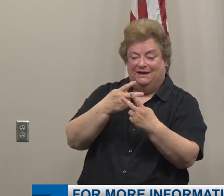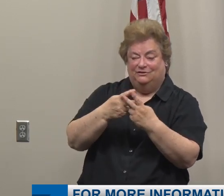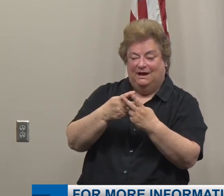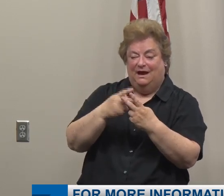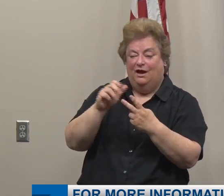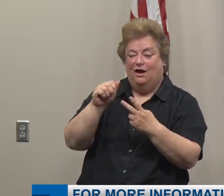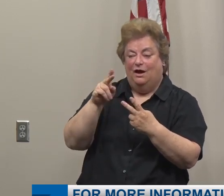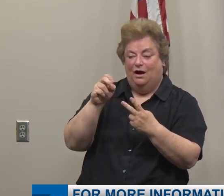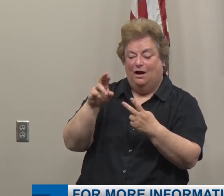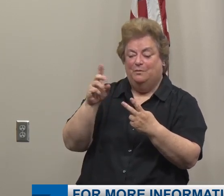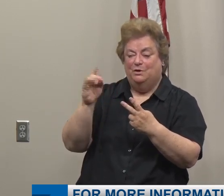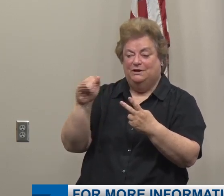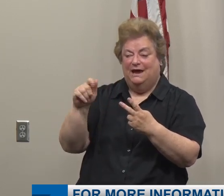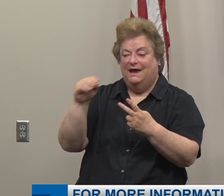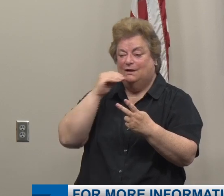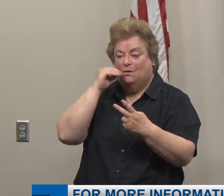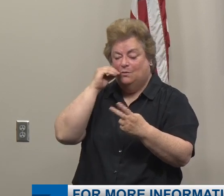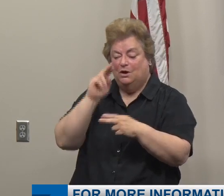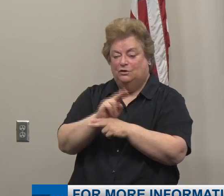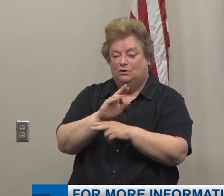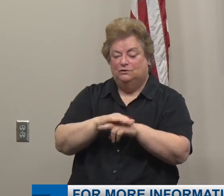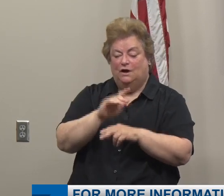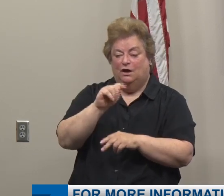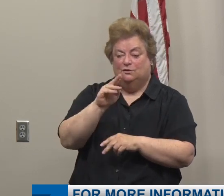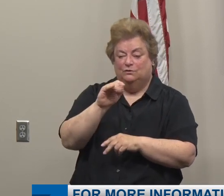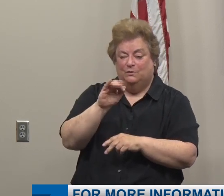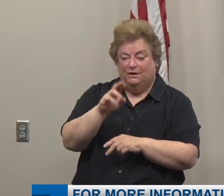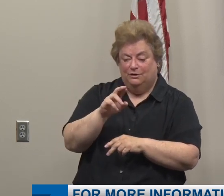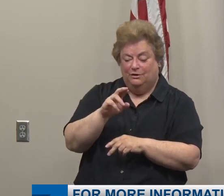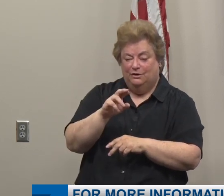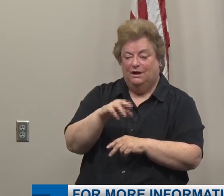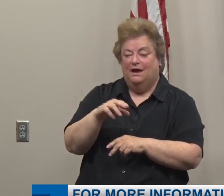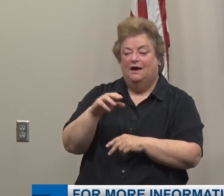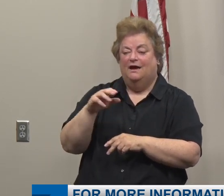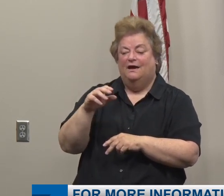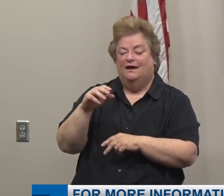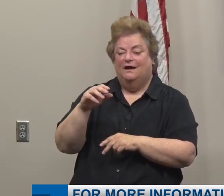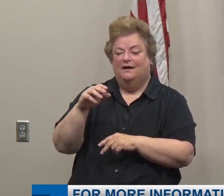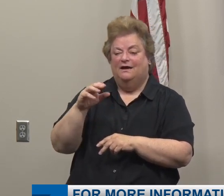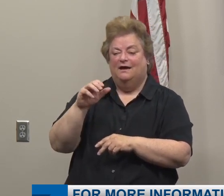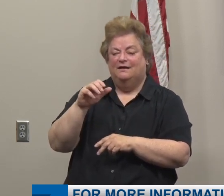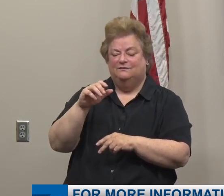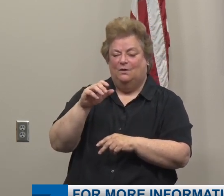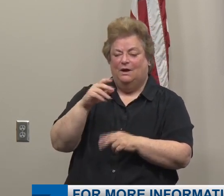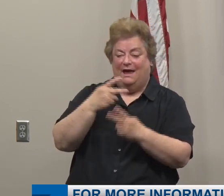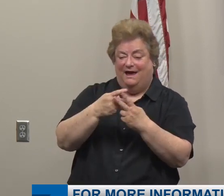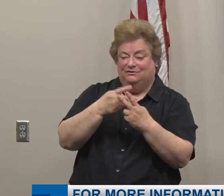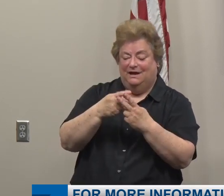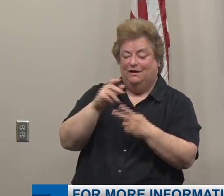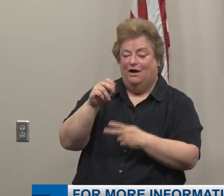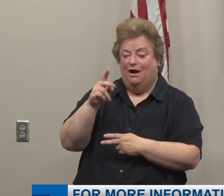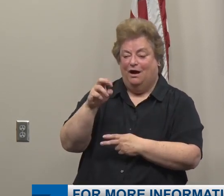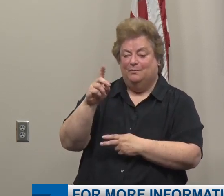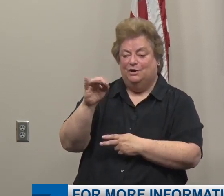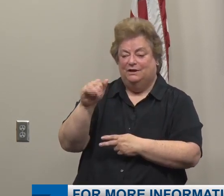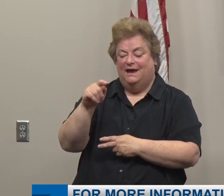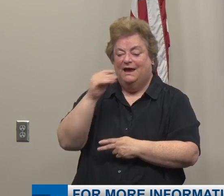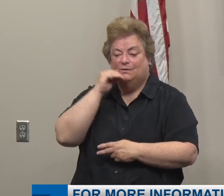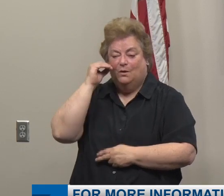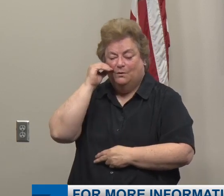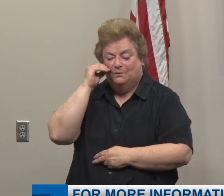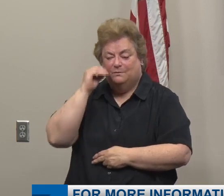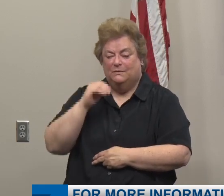Day at home is used on Twitter Facebook or Instagram again that's hashtag Arbor Day at home you are also invited to visit